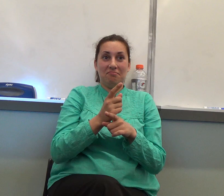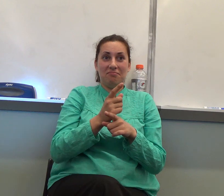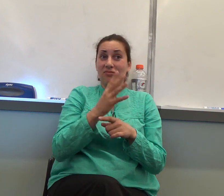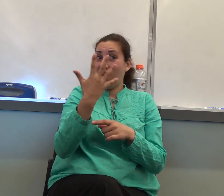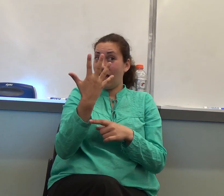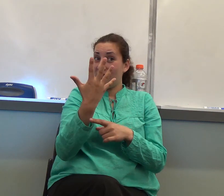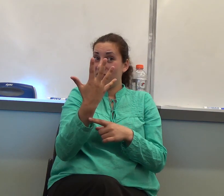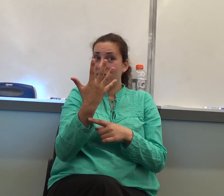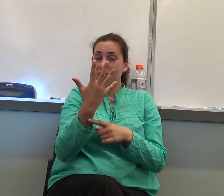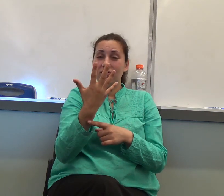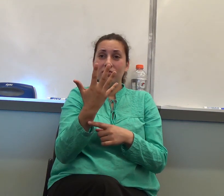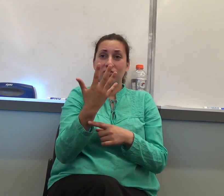5, no, I think 5.